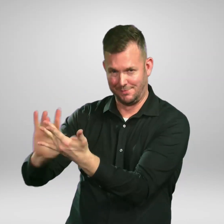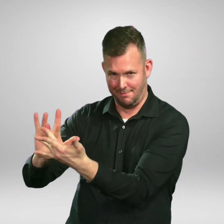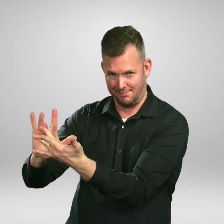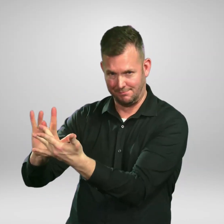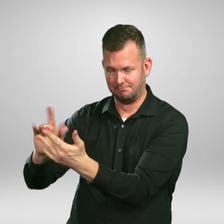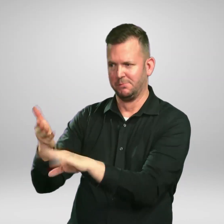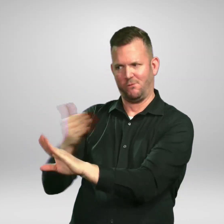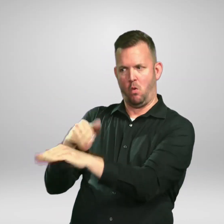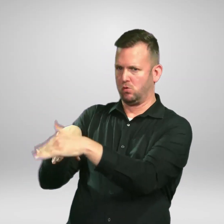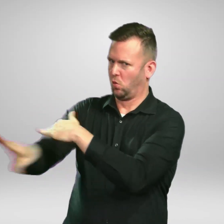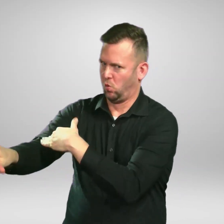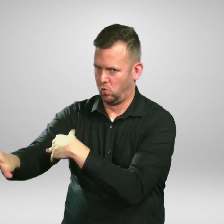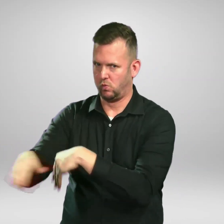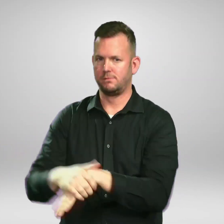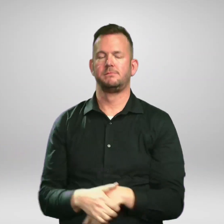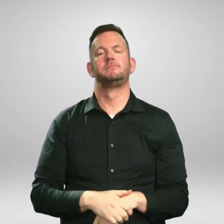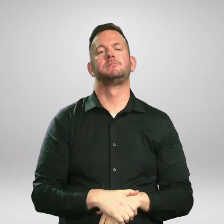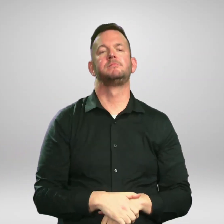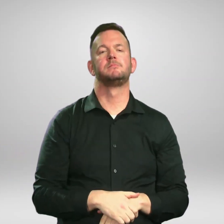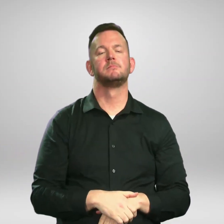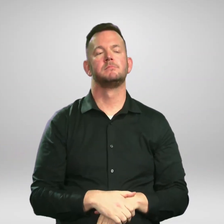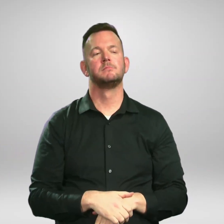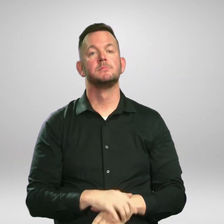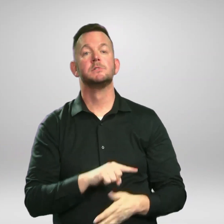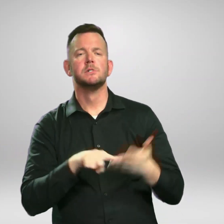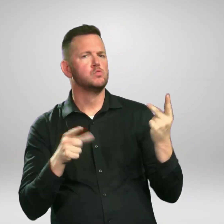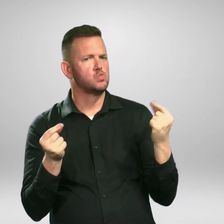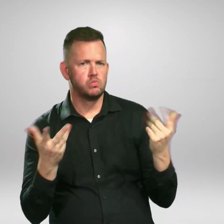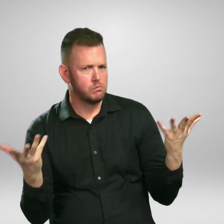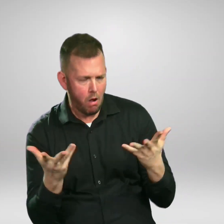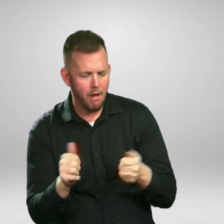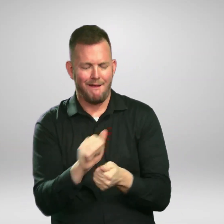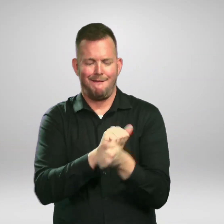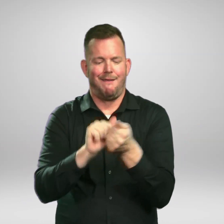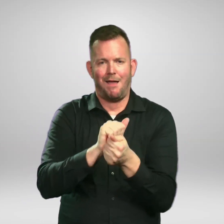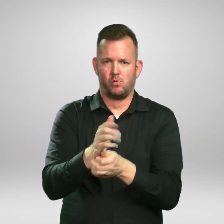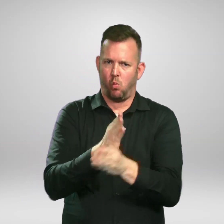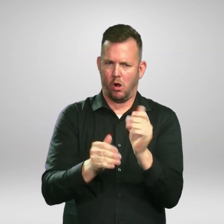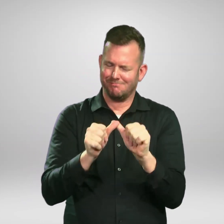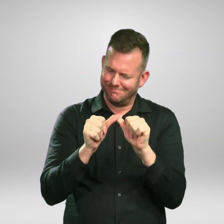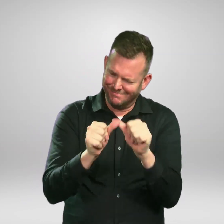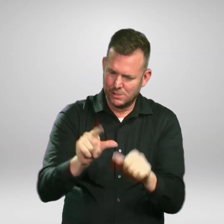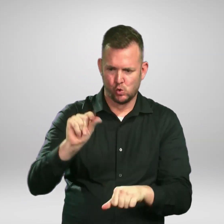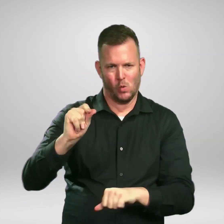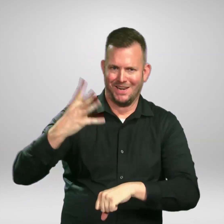Wash hands frequently with soap and water for at least 20 seconds.